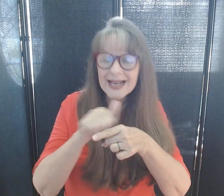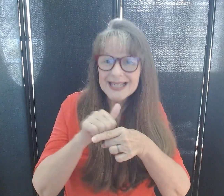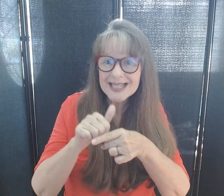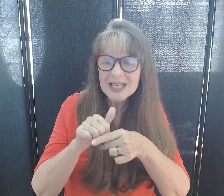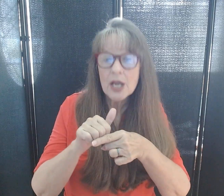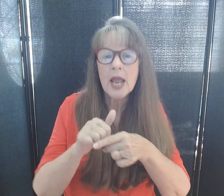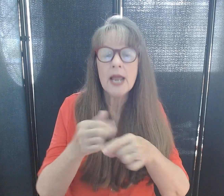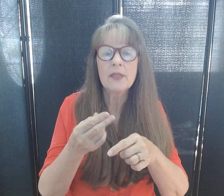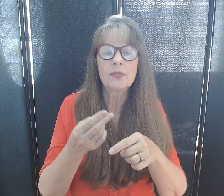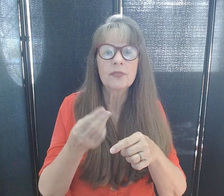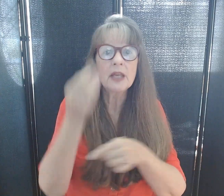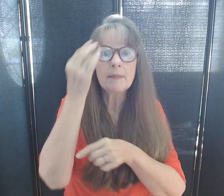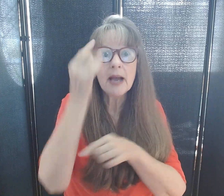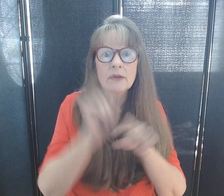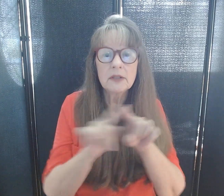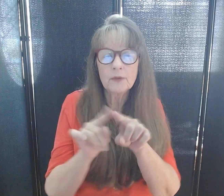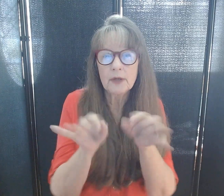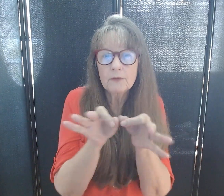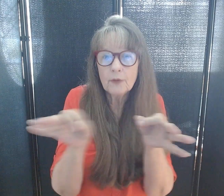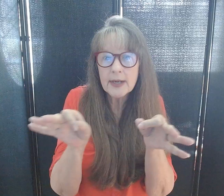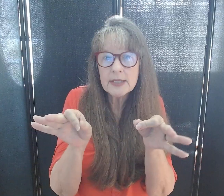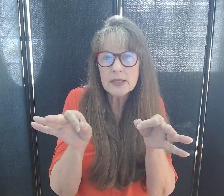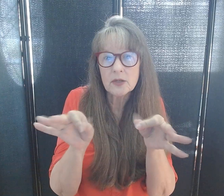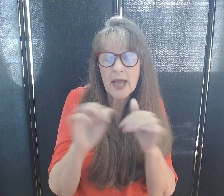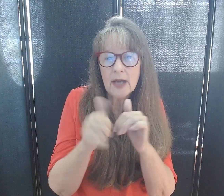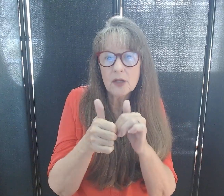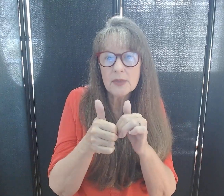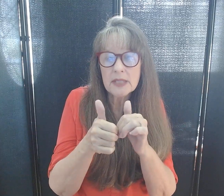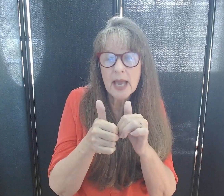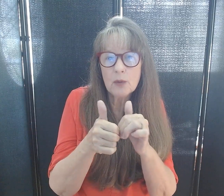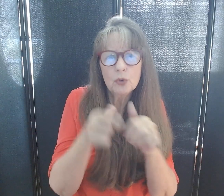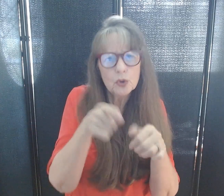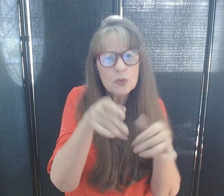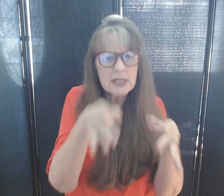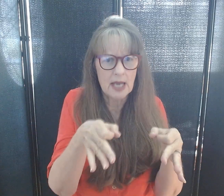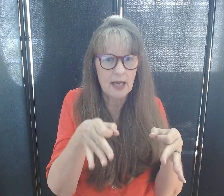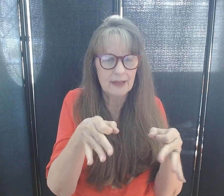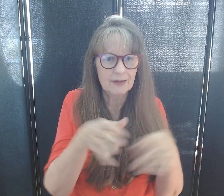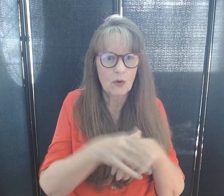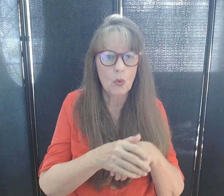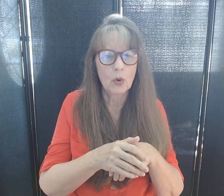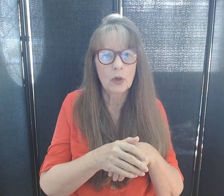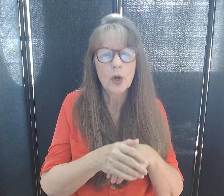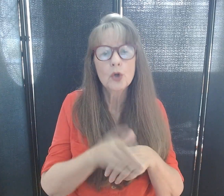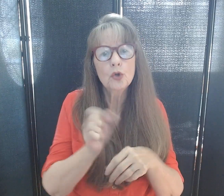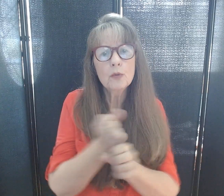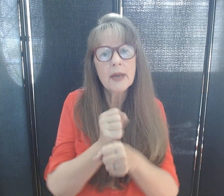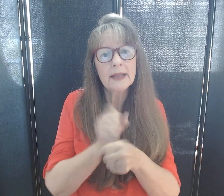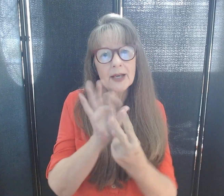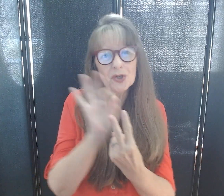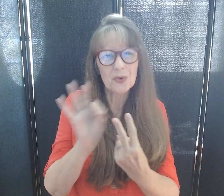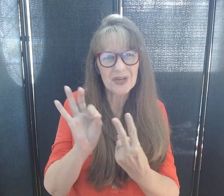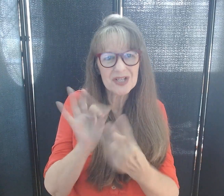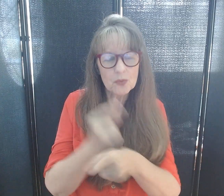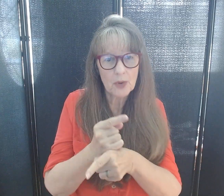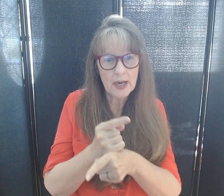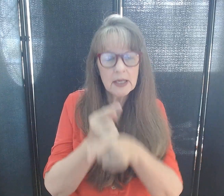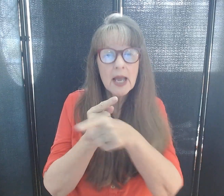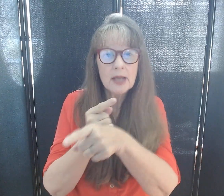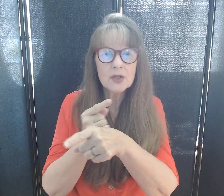practice and think about different phrases on how you would say, well, you decide, or you make that choice, right? So